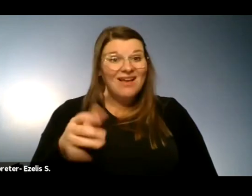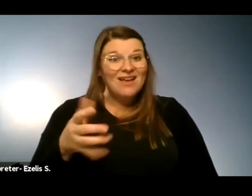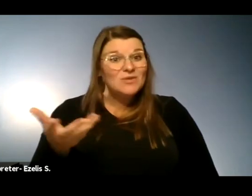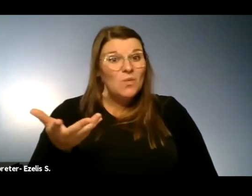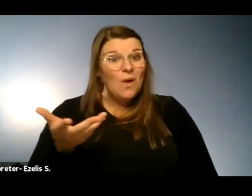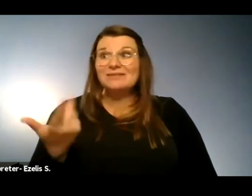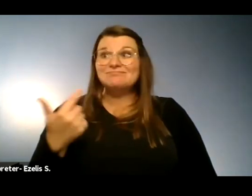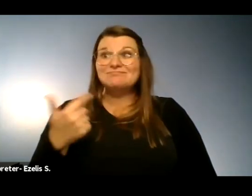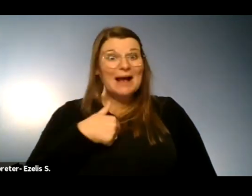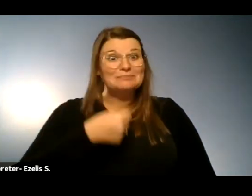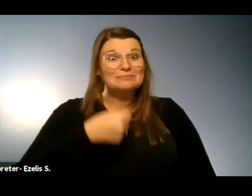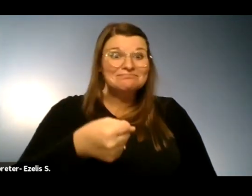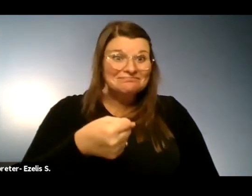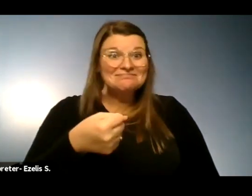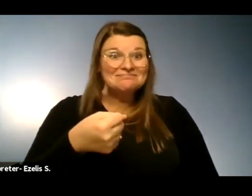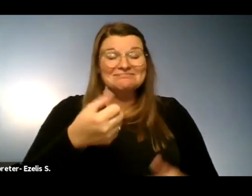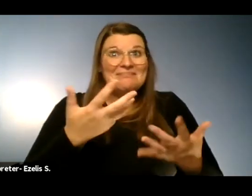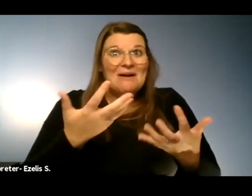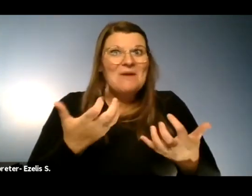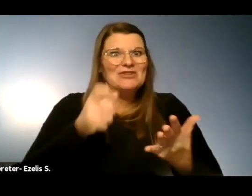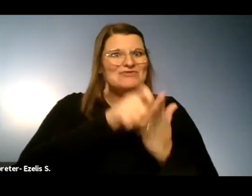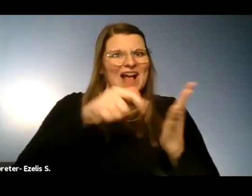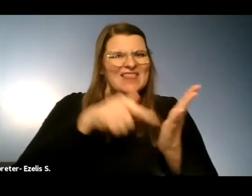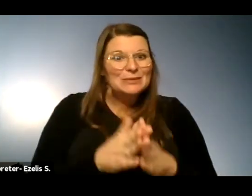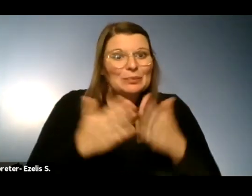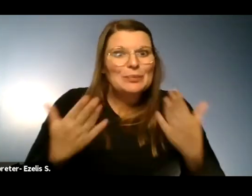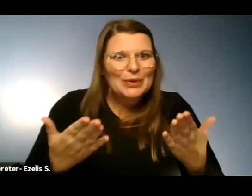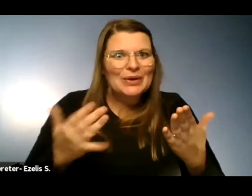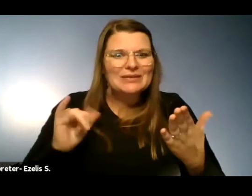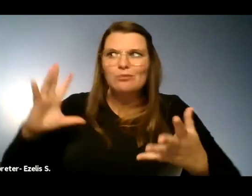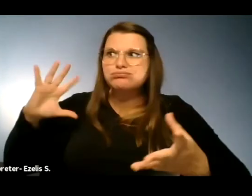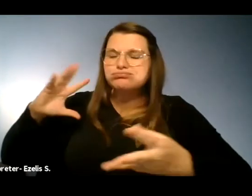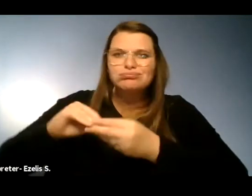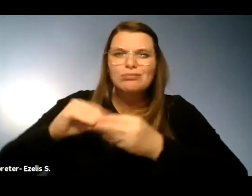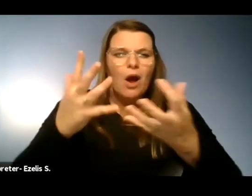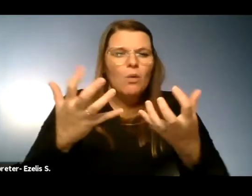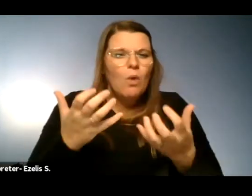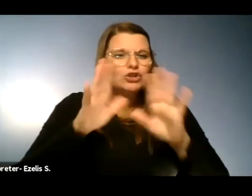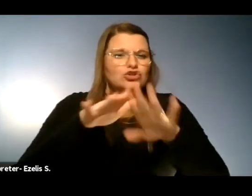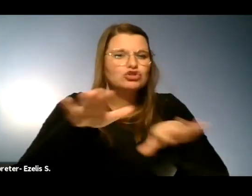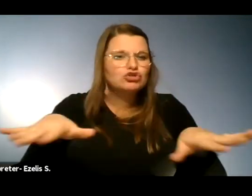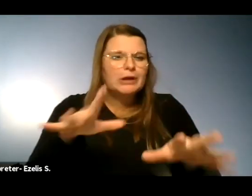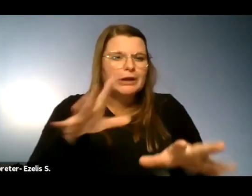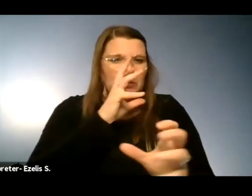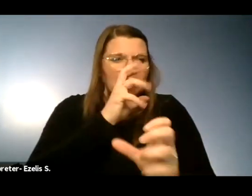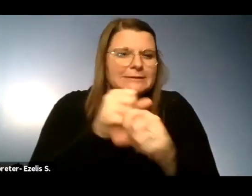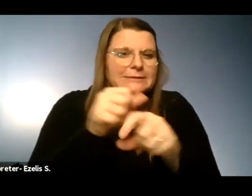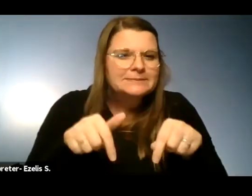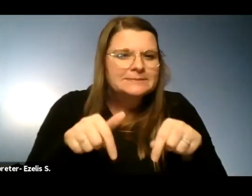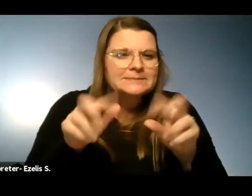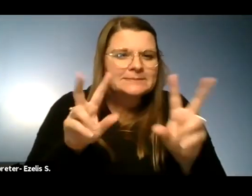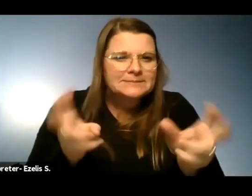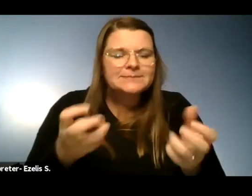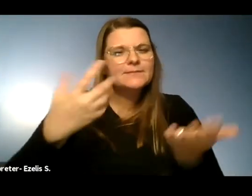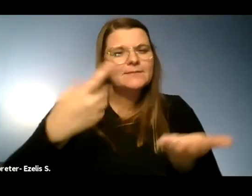brought me to write this book. I wanted to appeal to children and